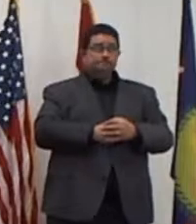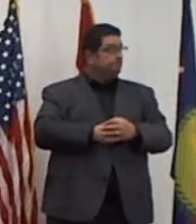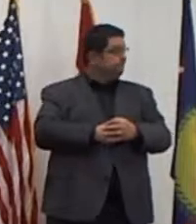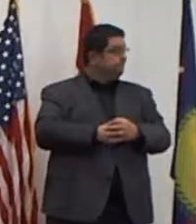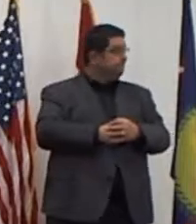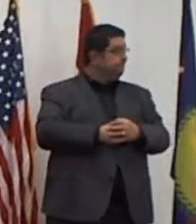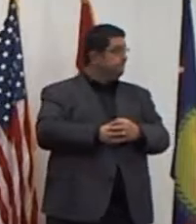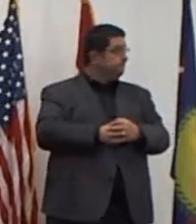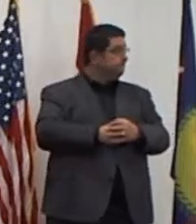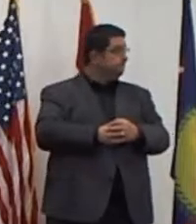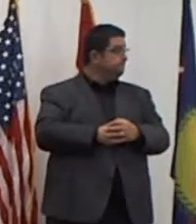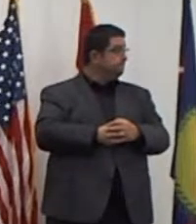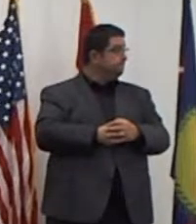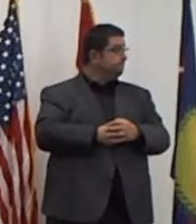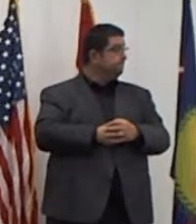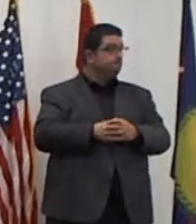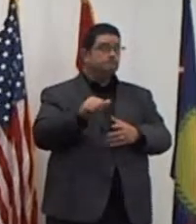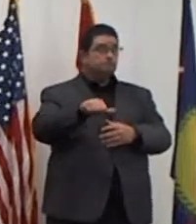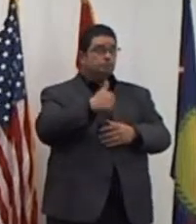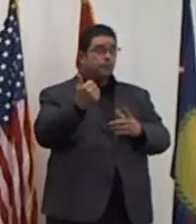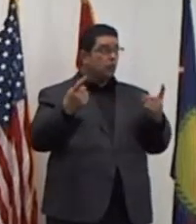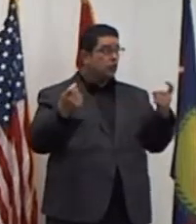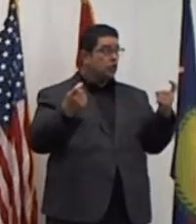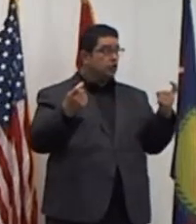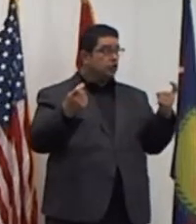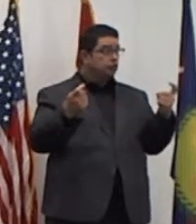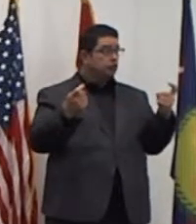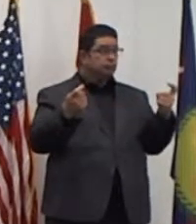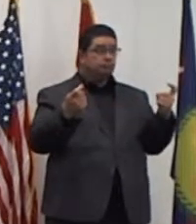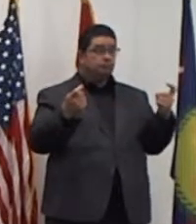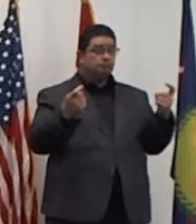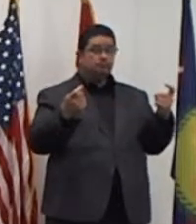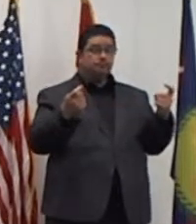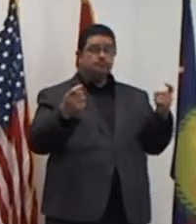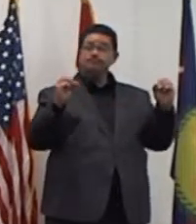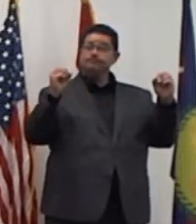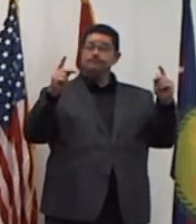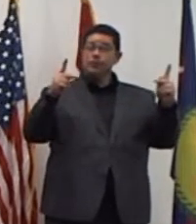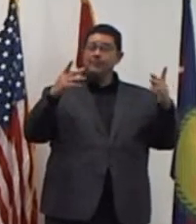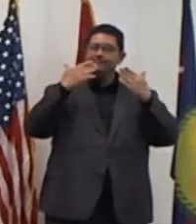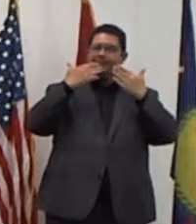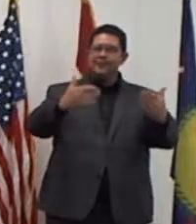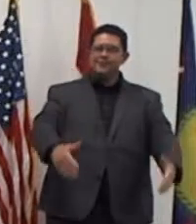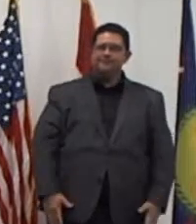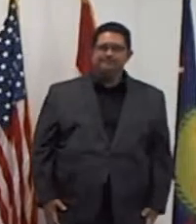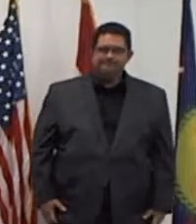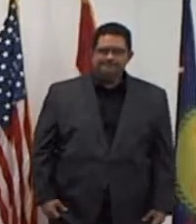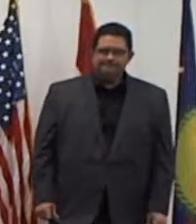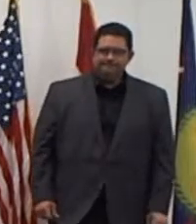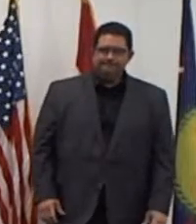Anything else? Other questions? Okay, thank you.